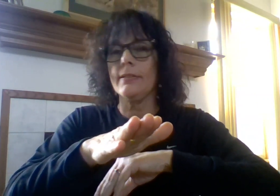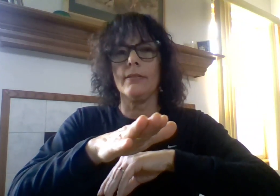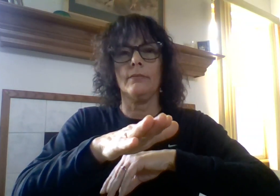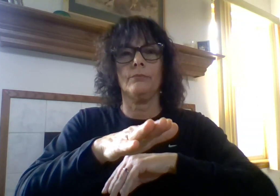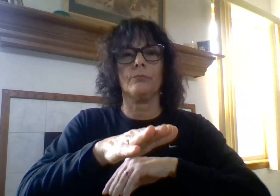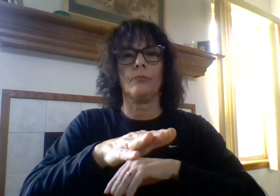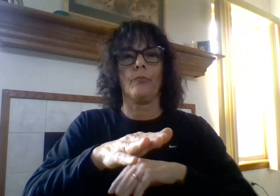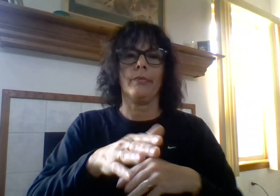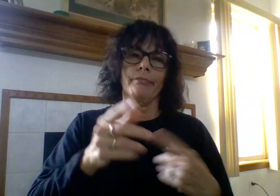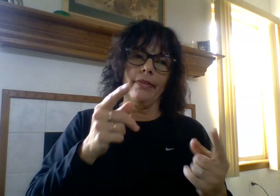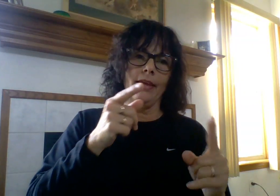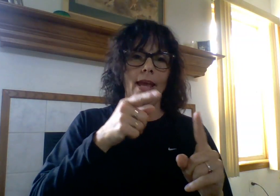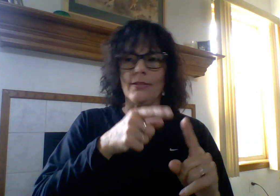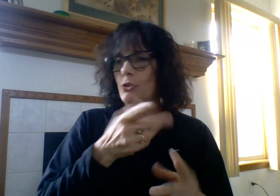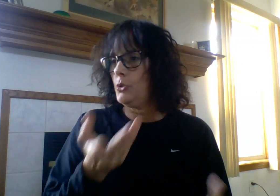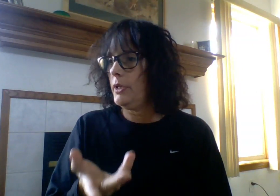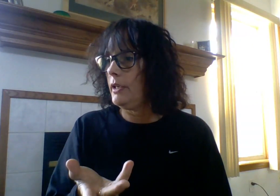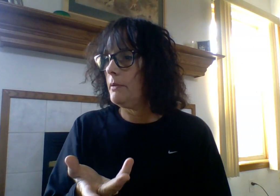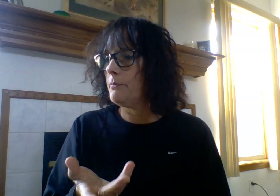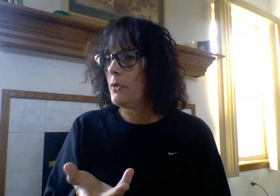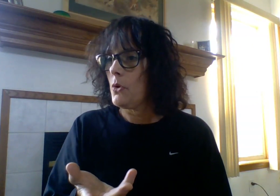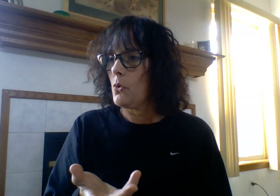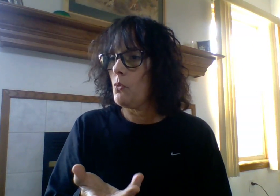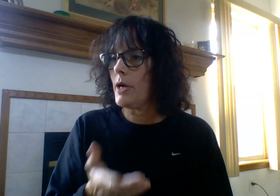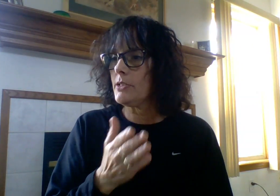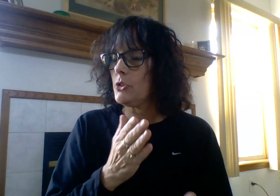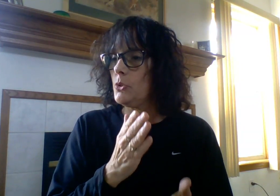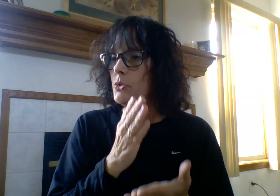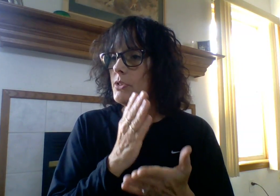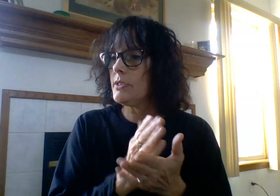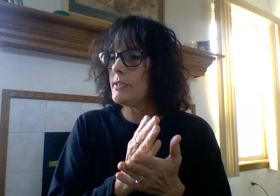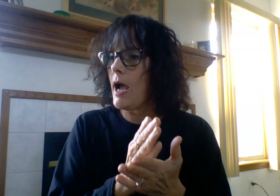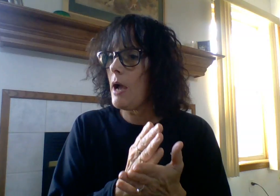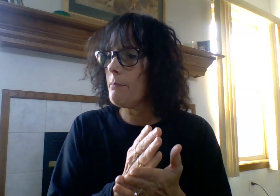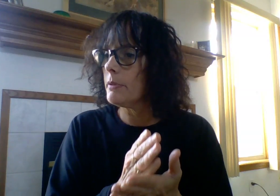advice, it has to him, was to stop